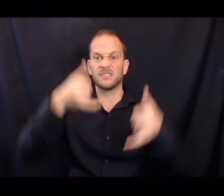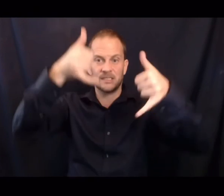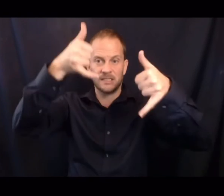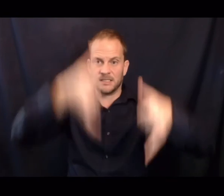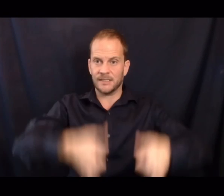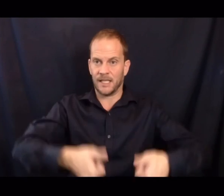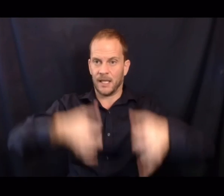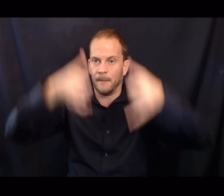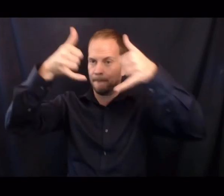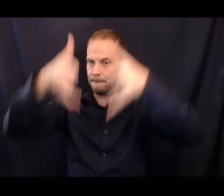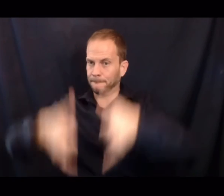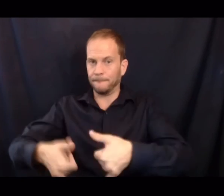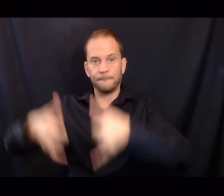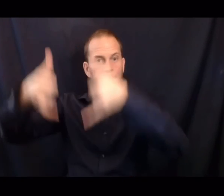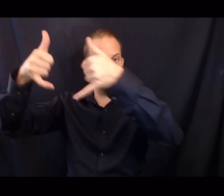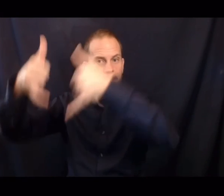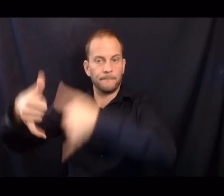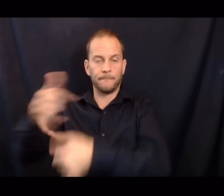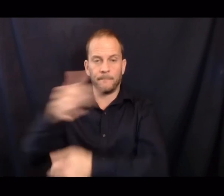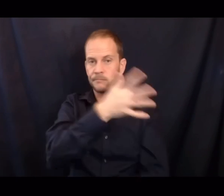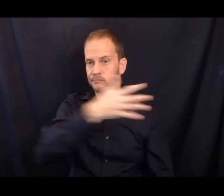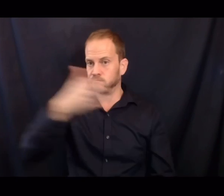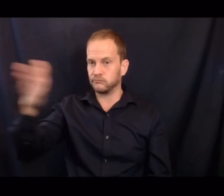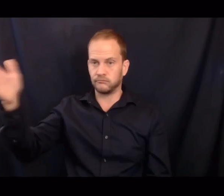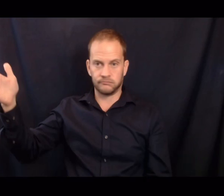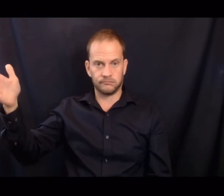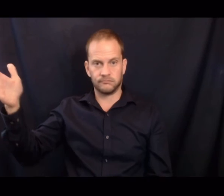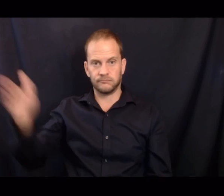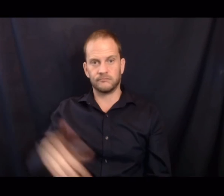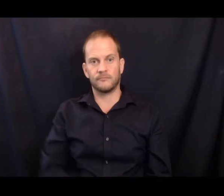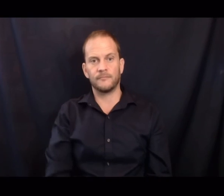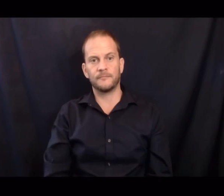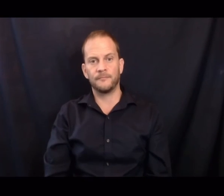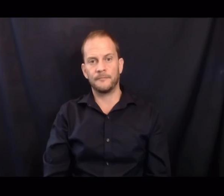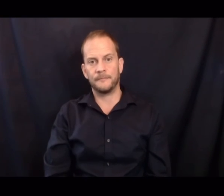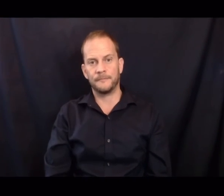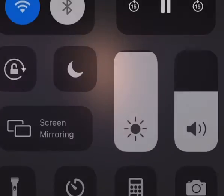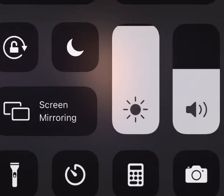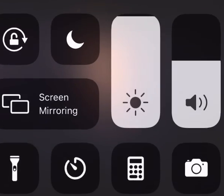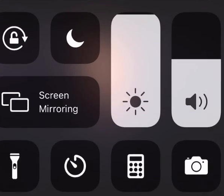F of -2 is 0. F inverse of 0 is -2. F of 0